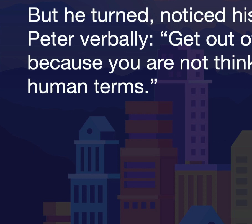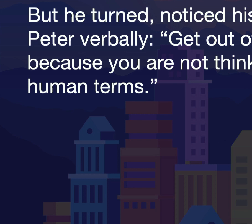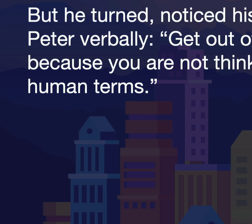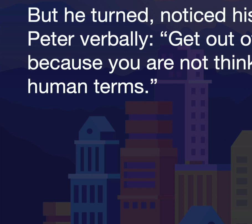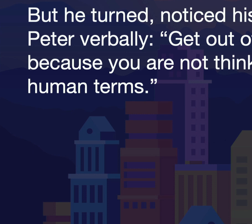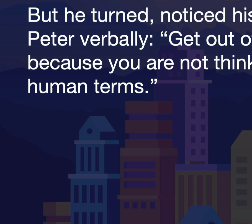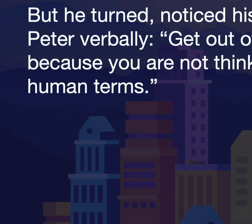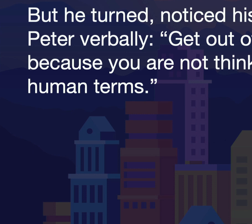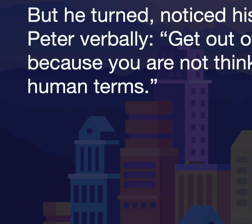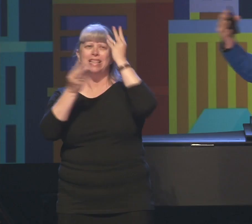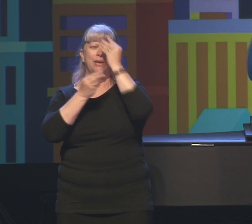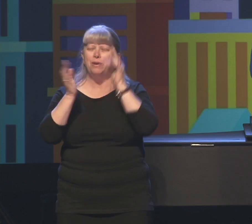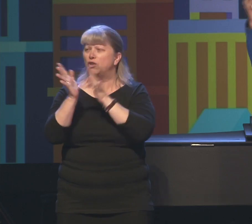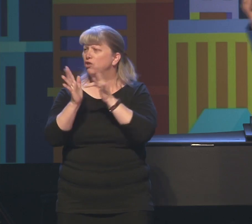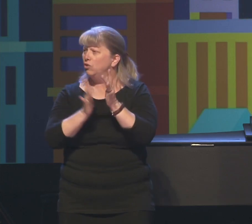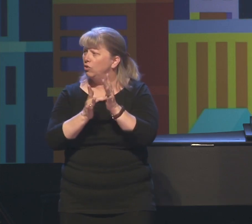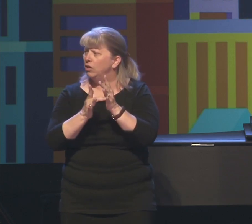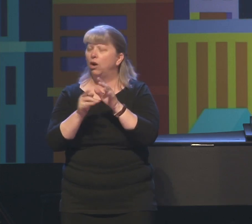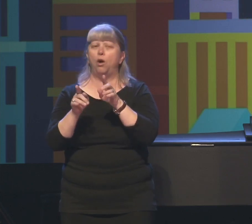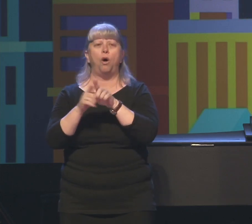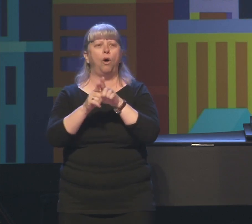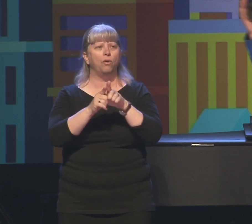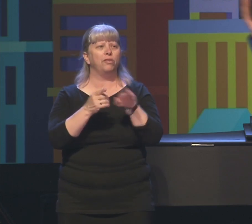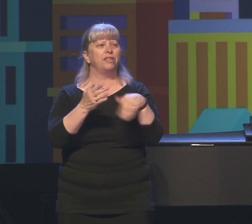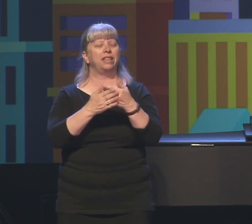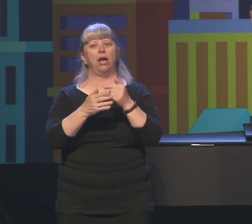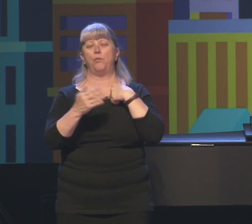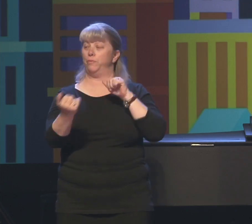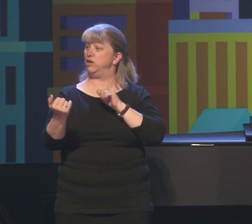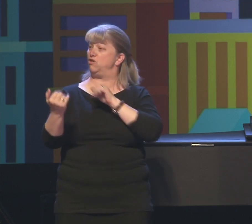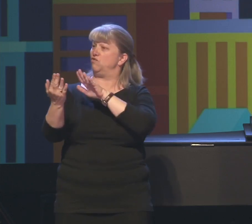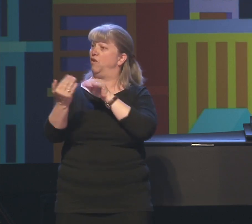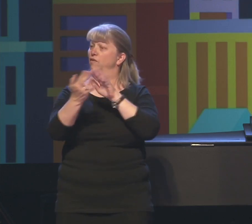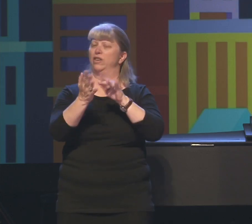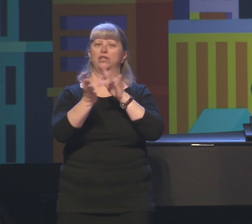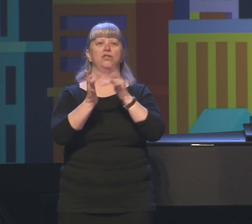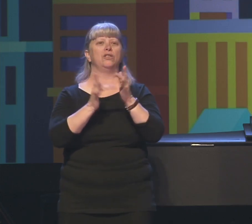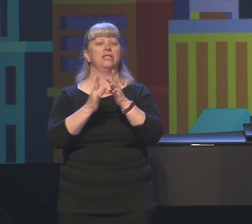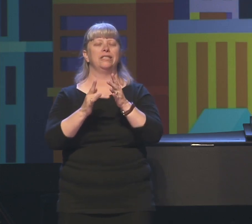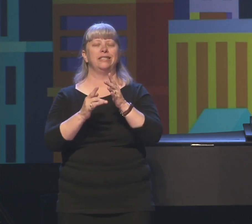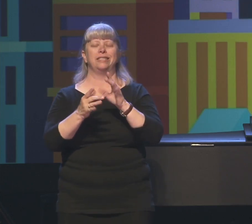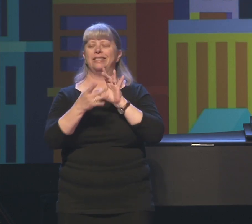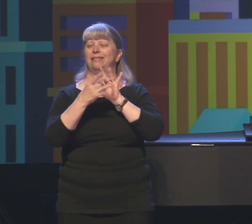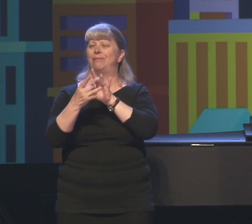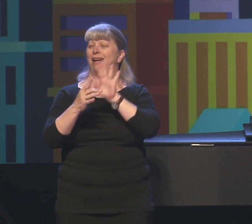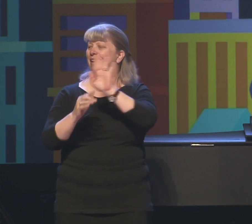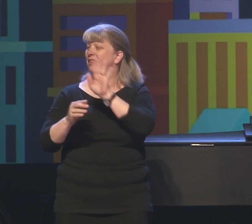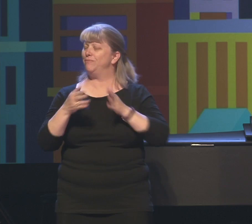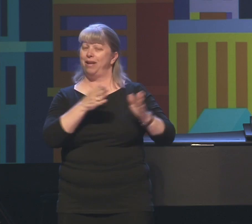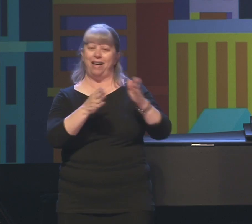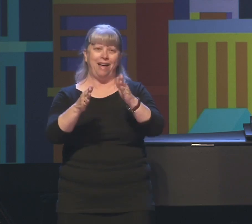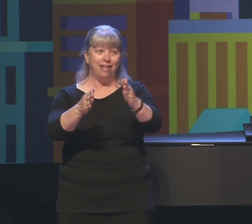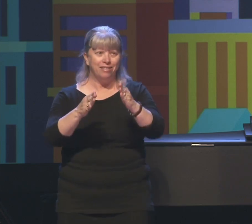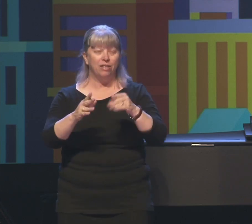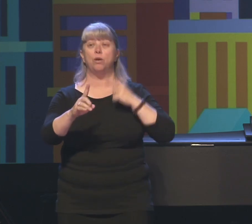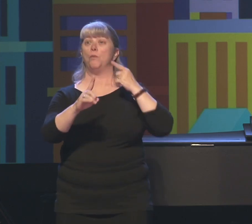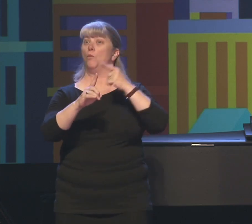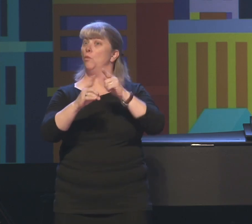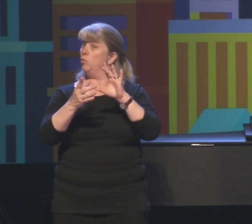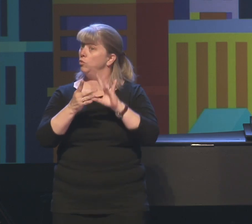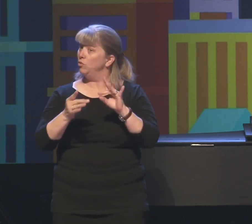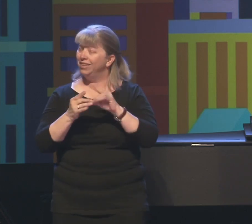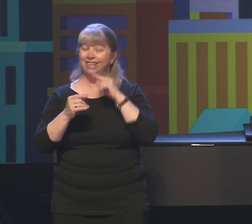post-resurrection, people thinking about Jesus and all that would have been like confronting Jesus about his path, right? And so the point of this story